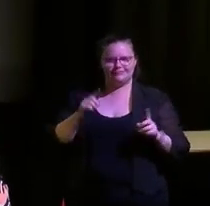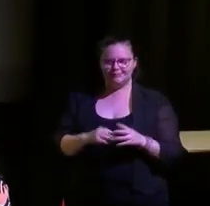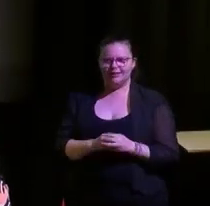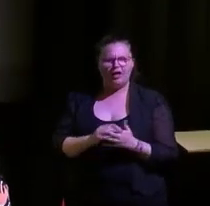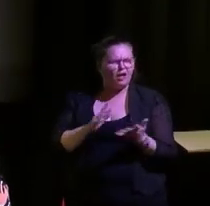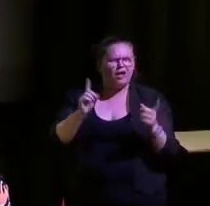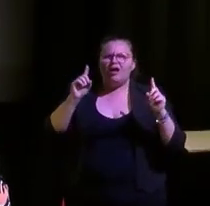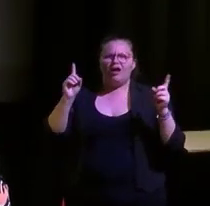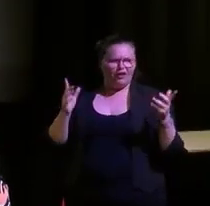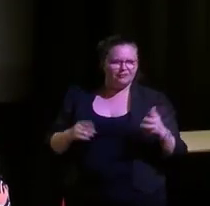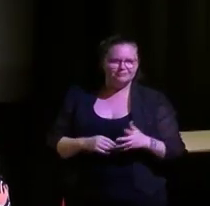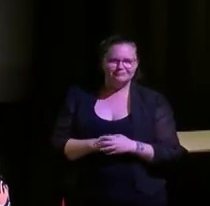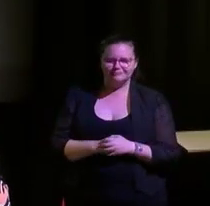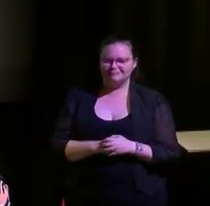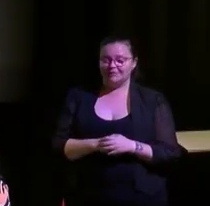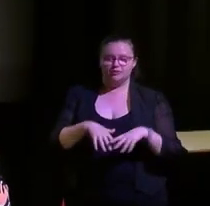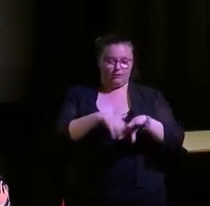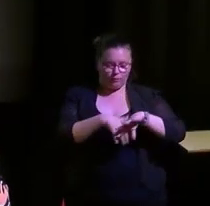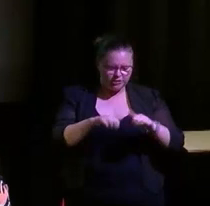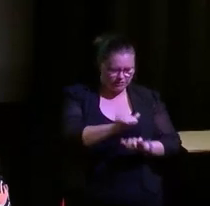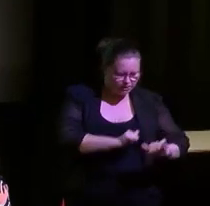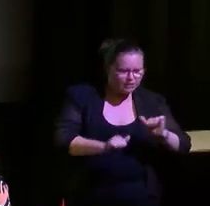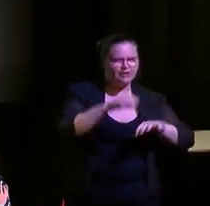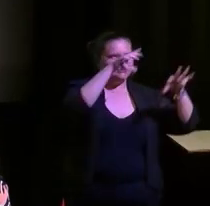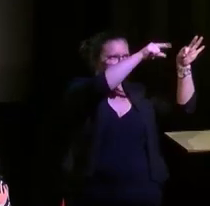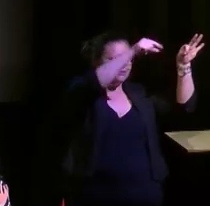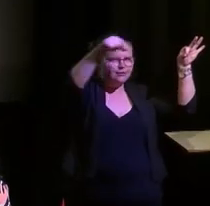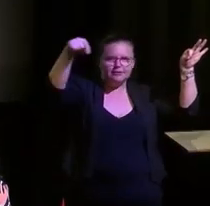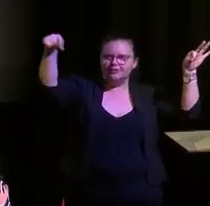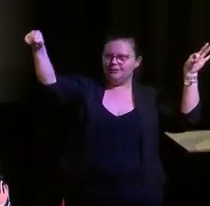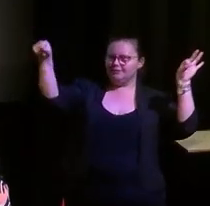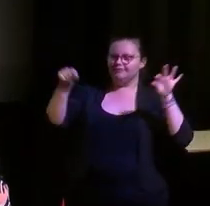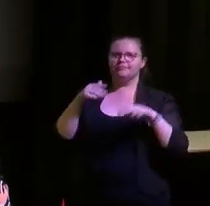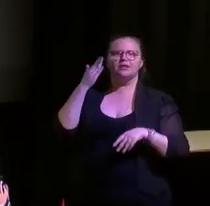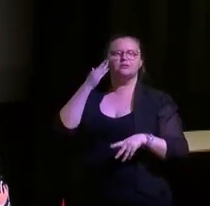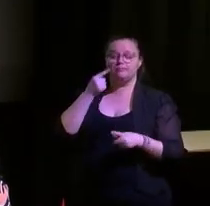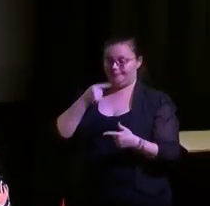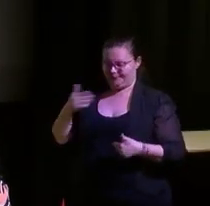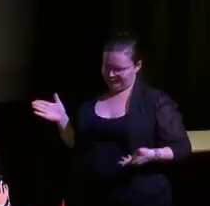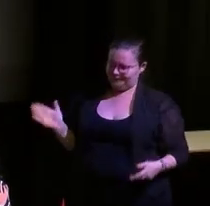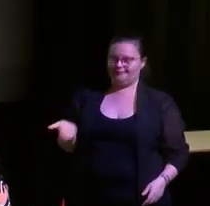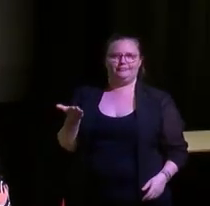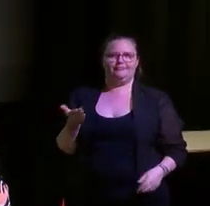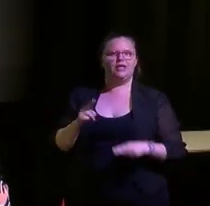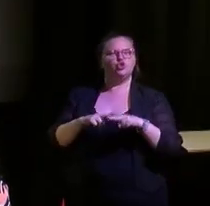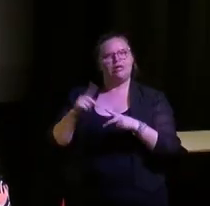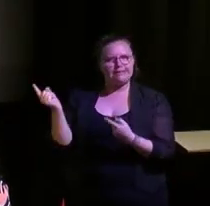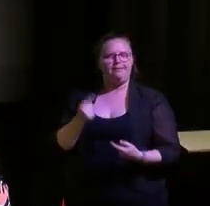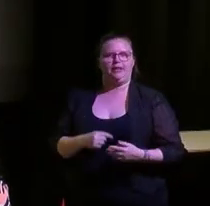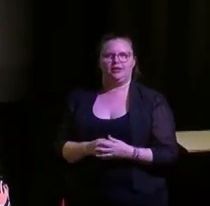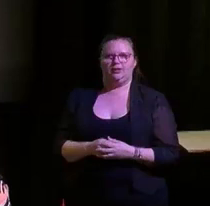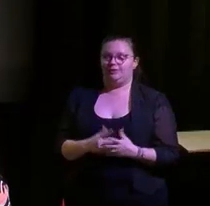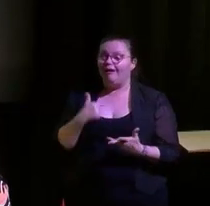like, how did that happen? So I'm washing all their clothes and hanging it up. And Mum goes, come on, your Dad's coming. So